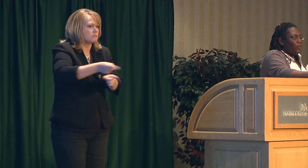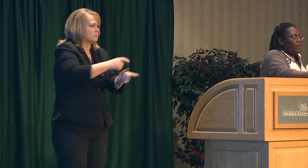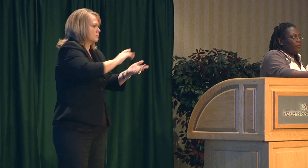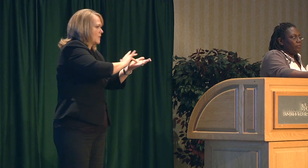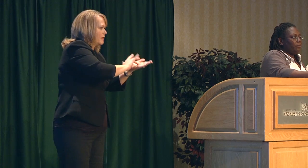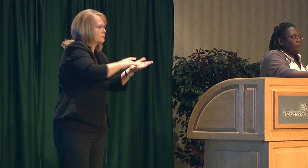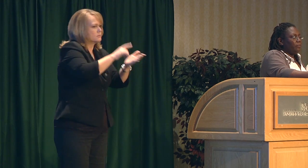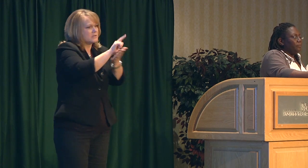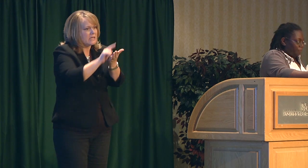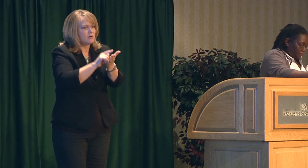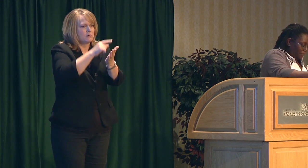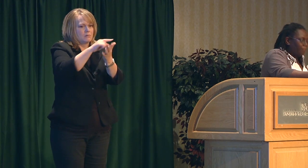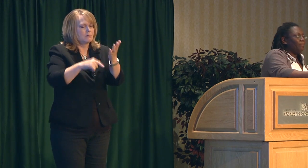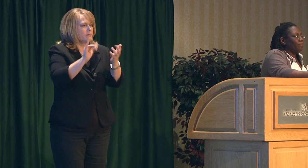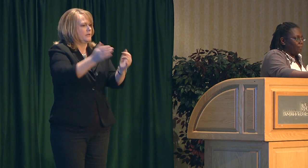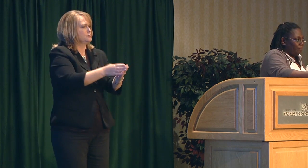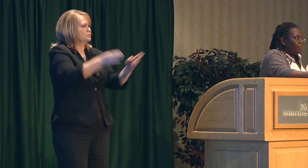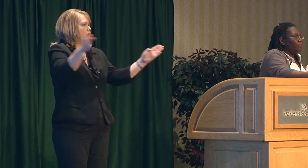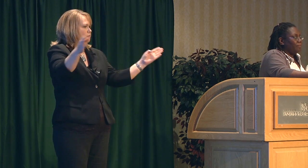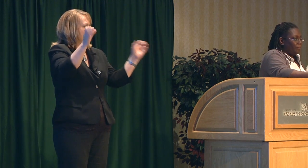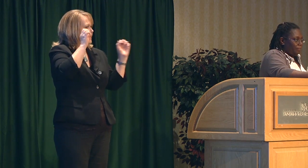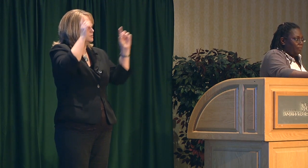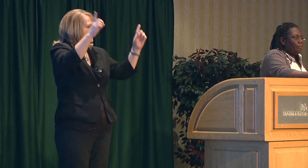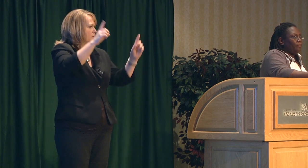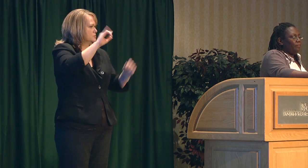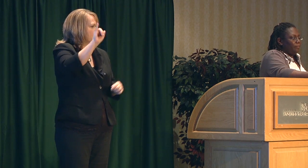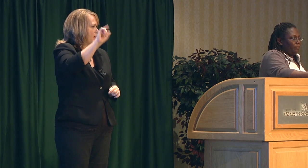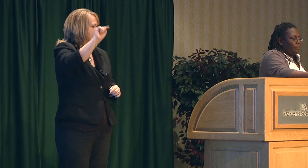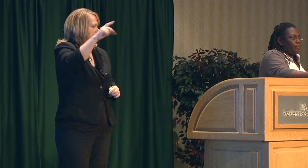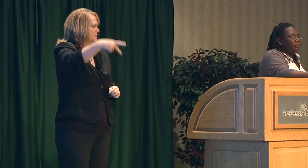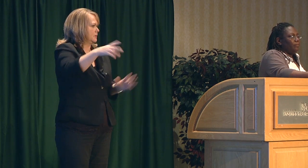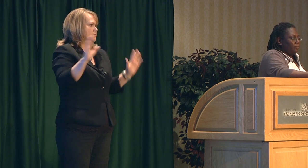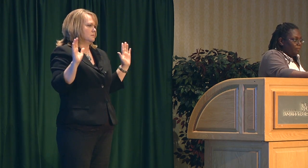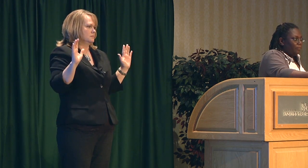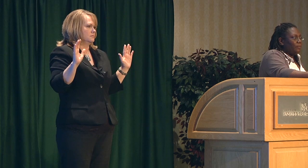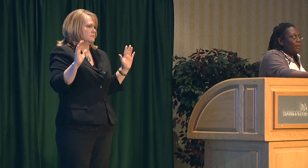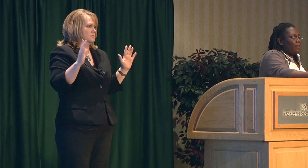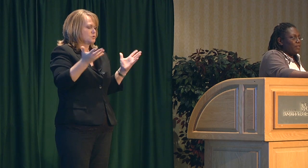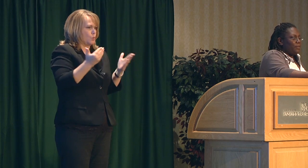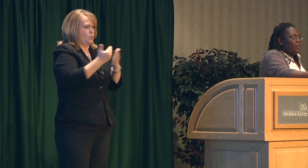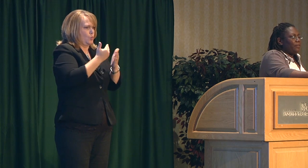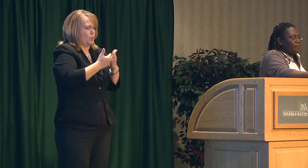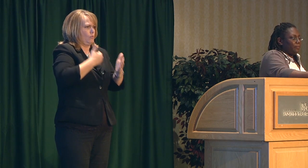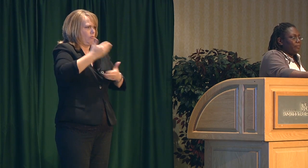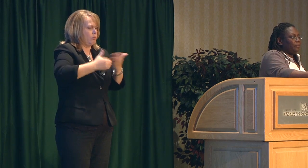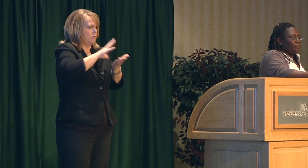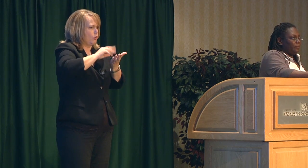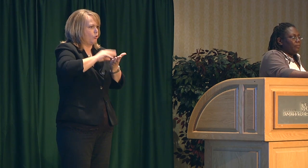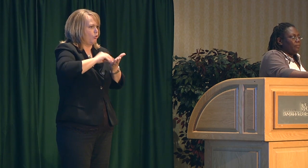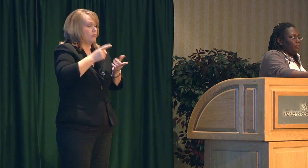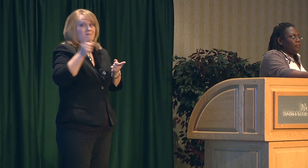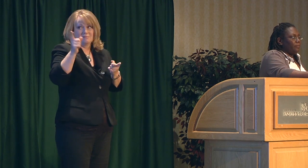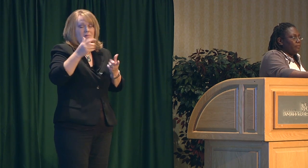NITP. It's a generic, general program. So your work is just starting with research and study, and that's